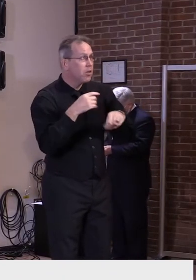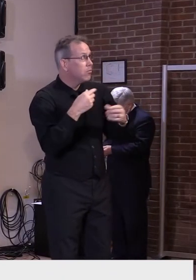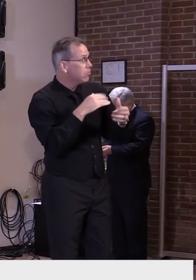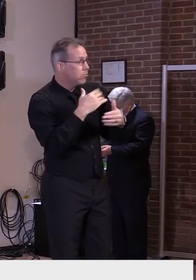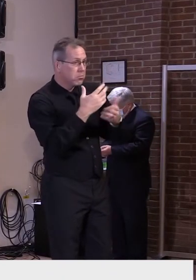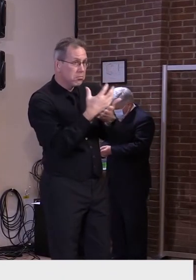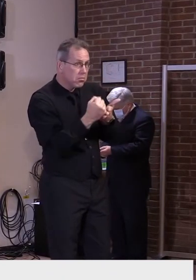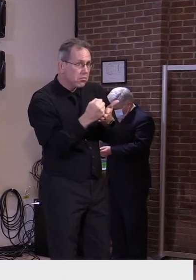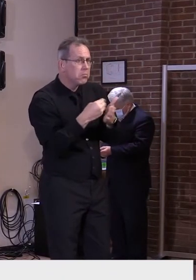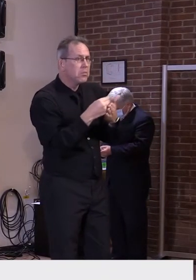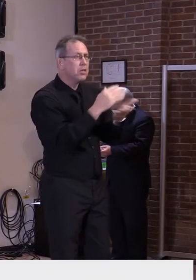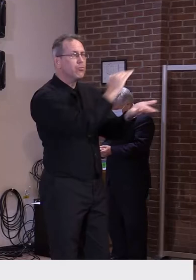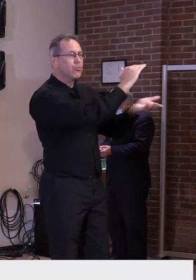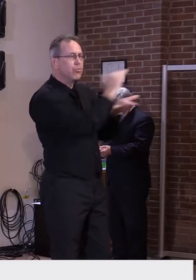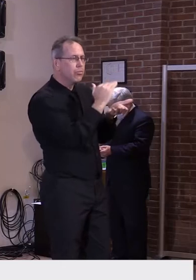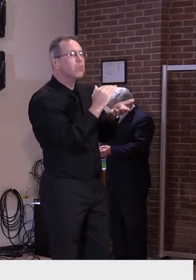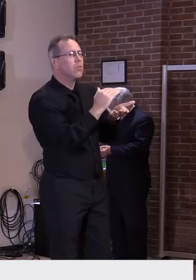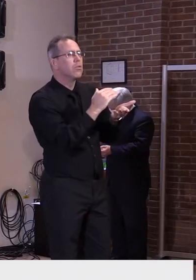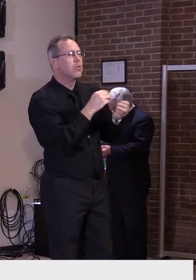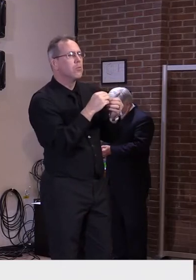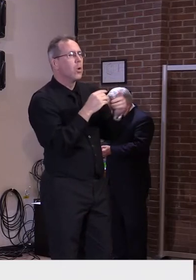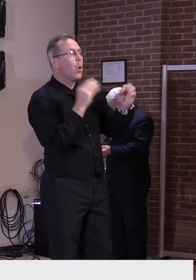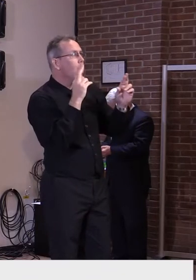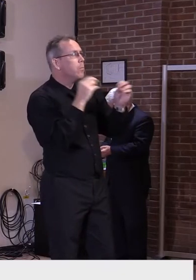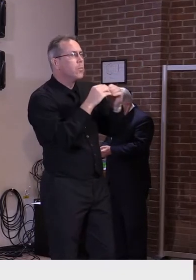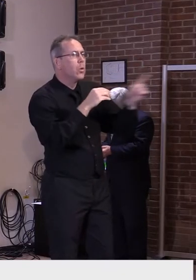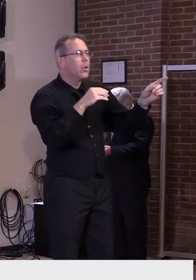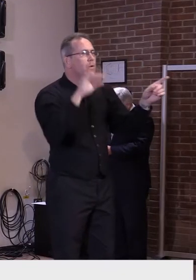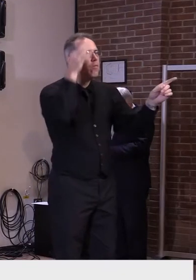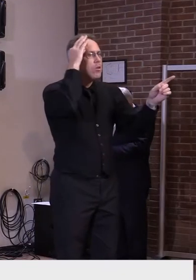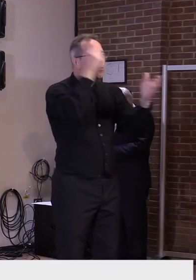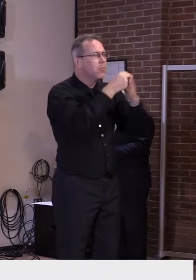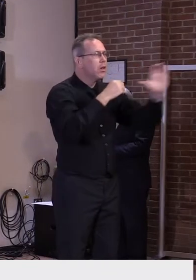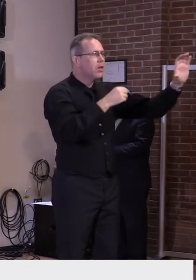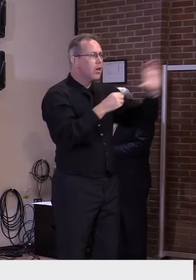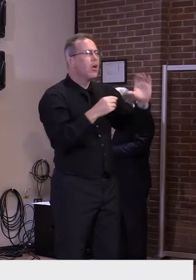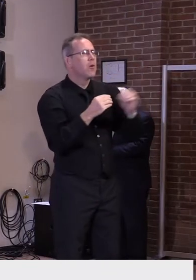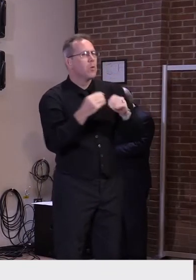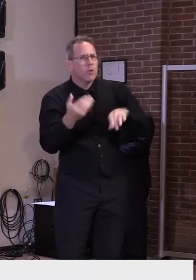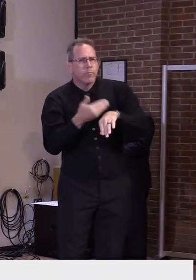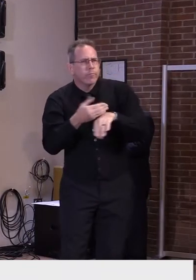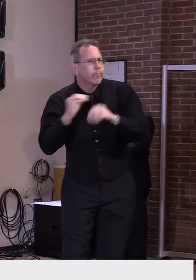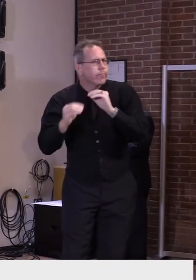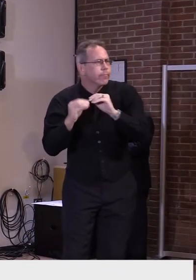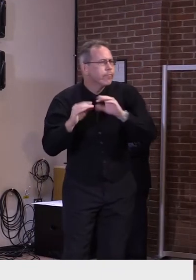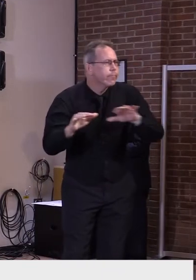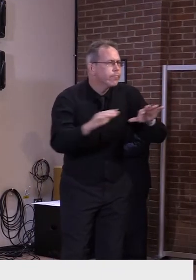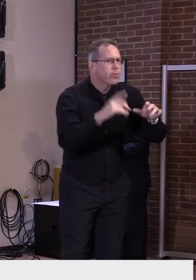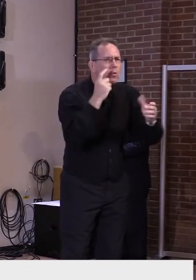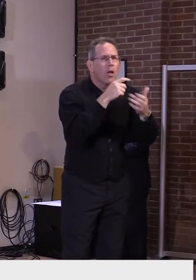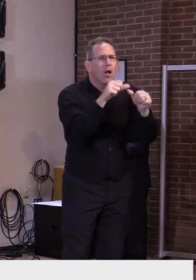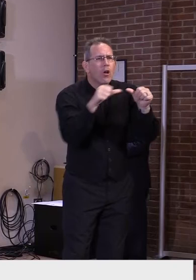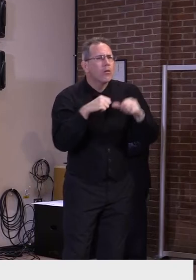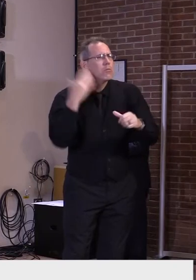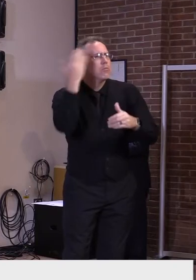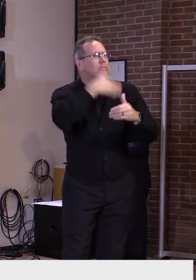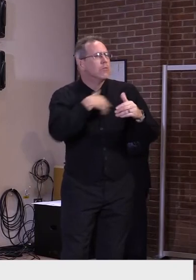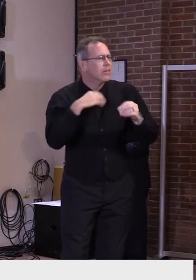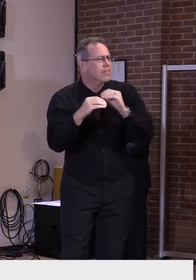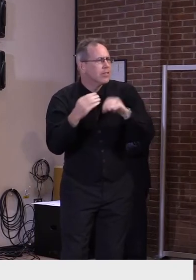to receiving all of the funding to increase the number of roads and bridges, as well